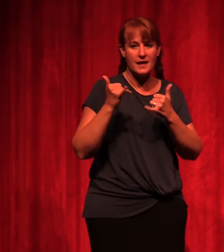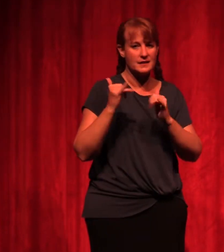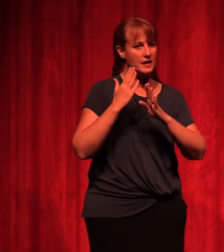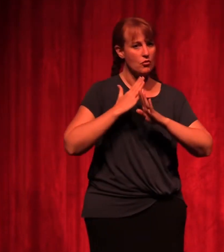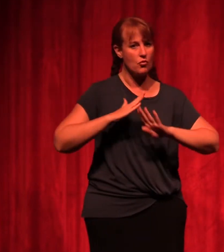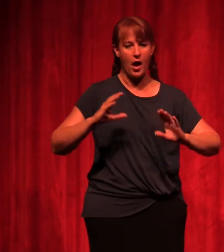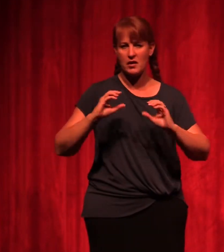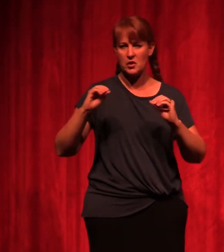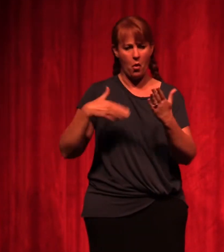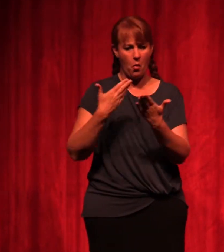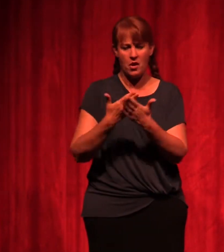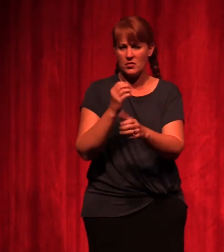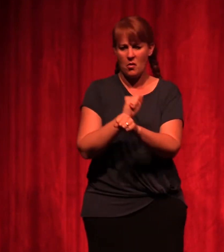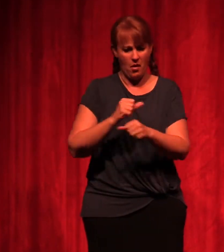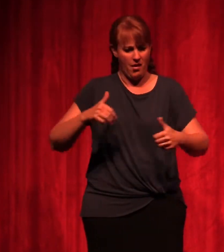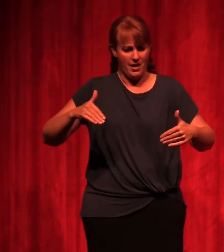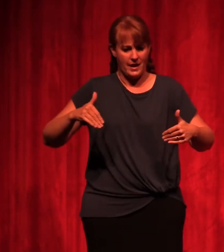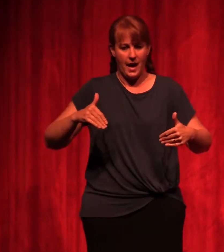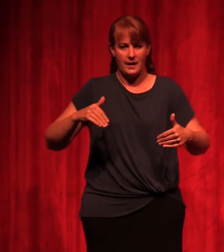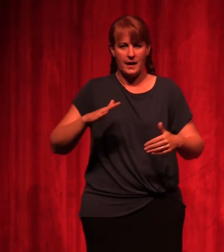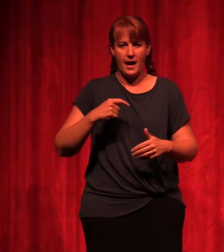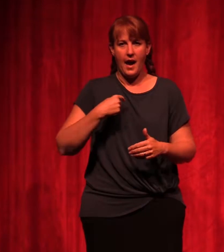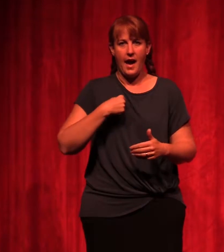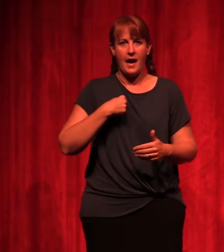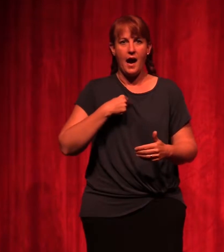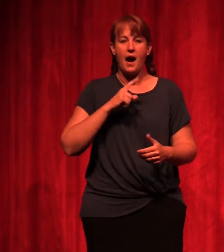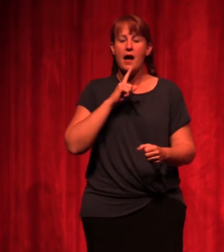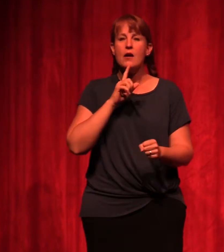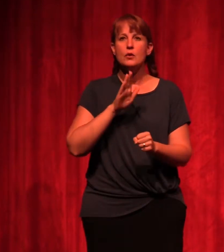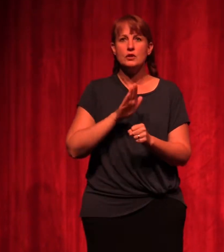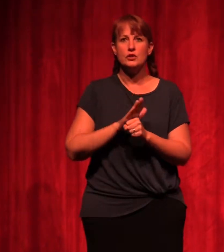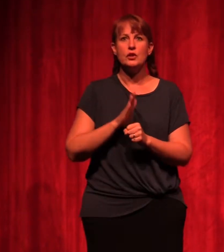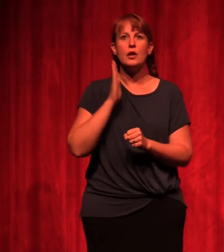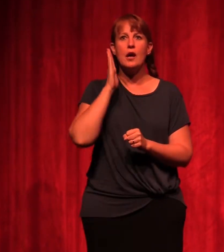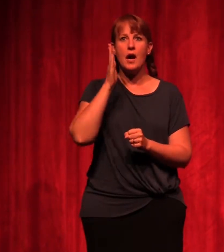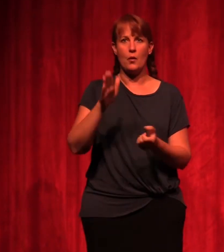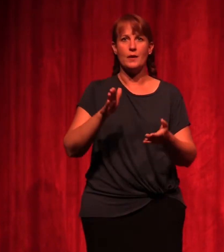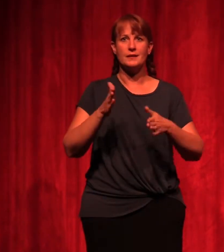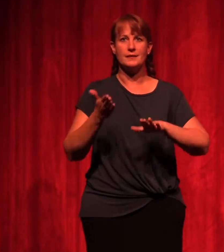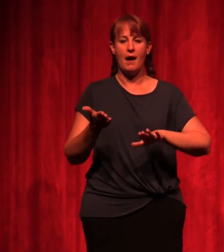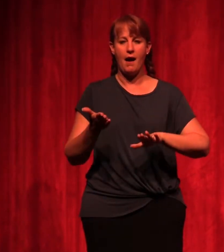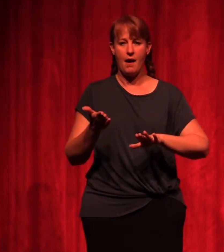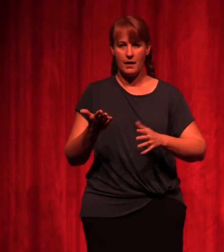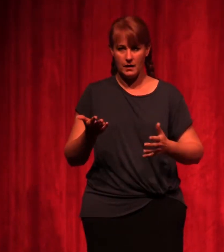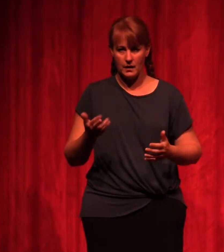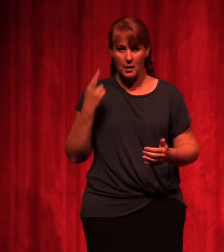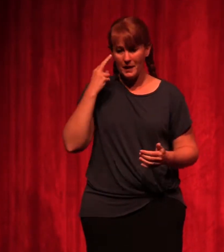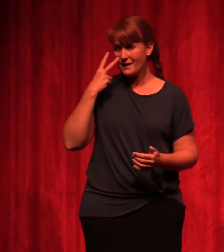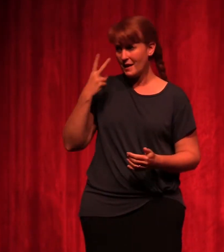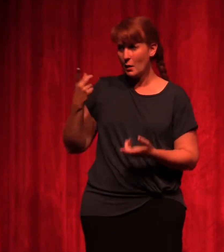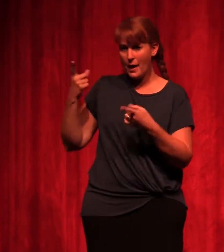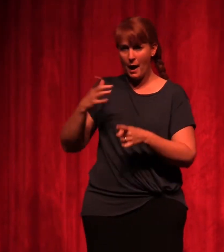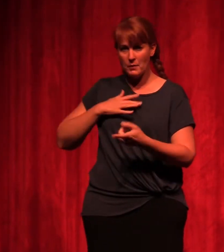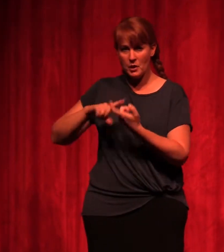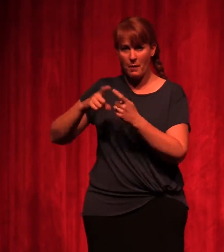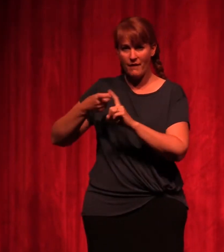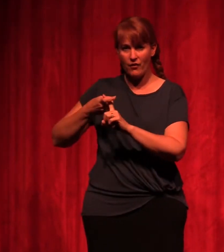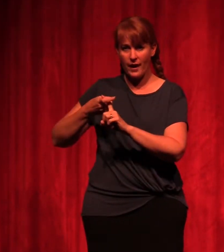quiet. No one's come to work yet, and I've never been so sure that I'm going to die in my life, because I've just seen what they've done to my